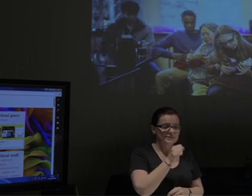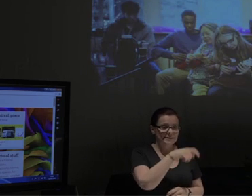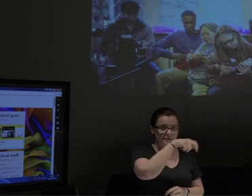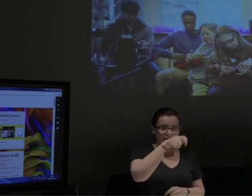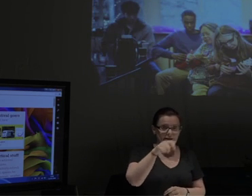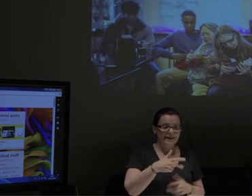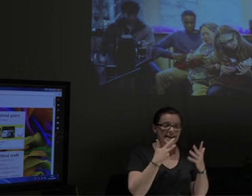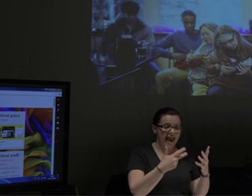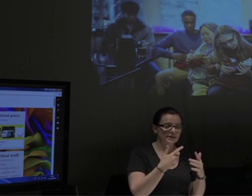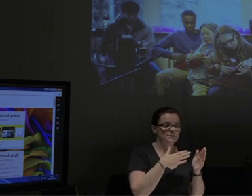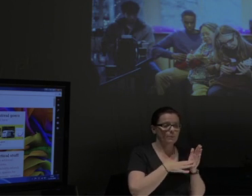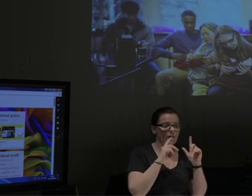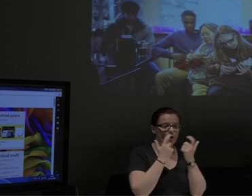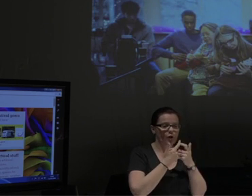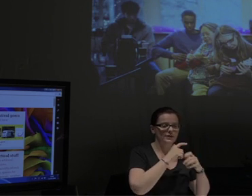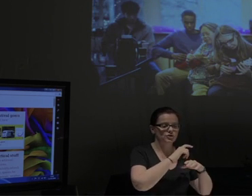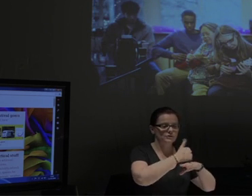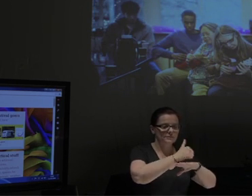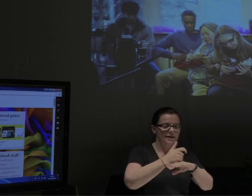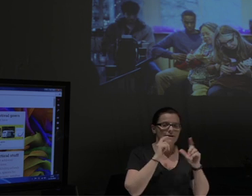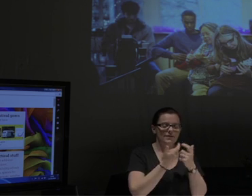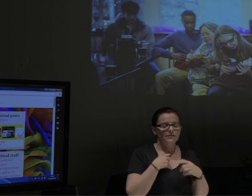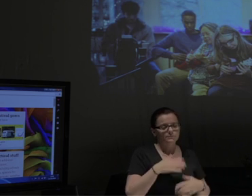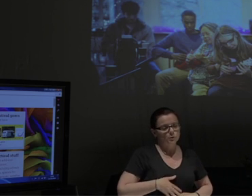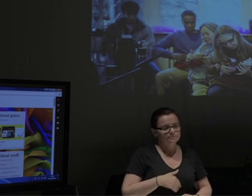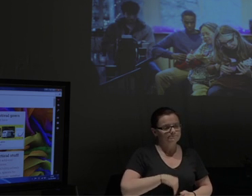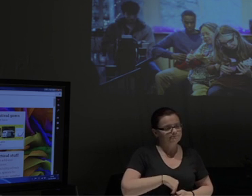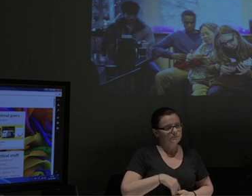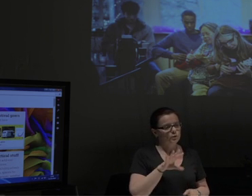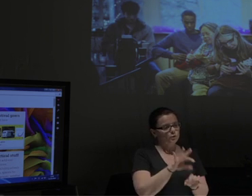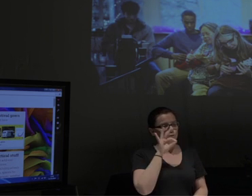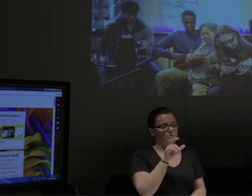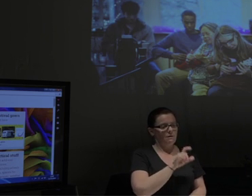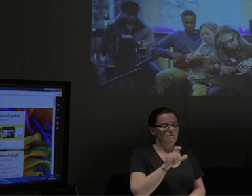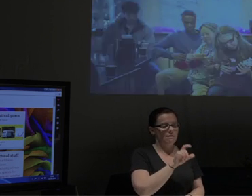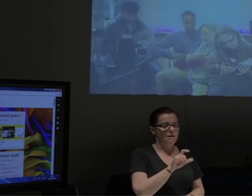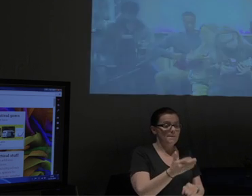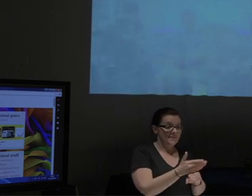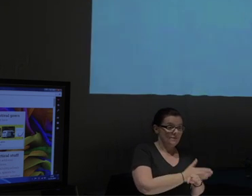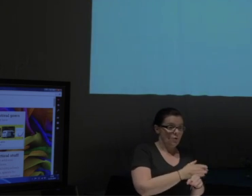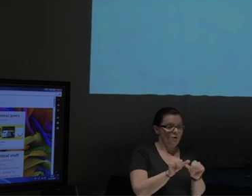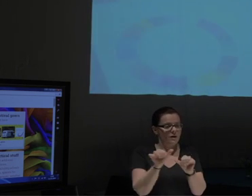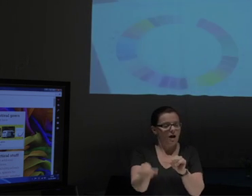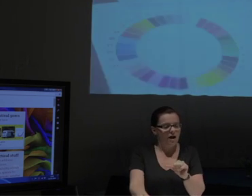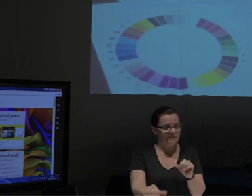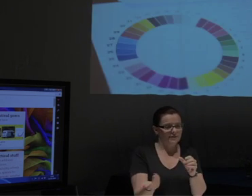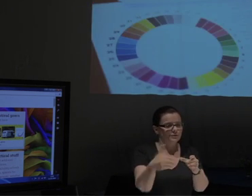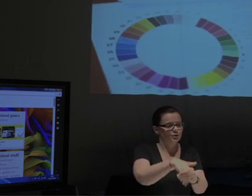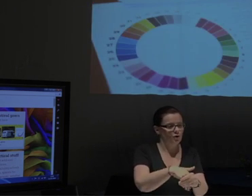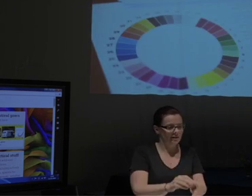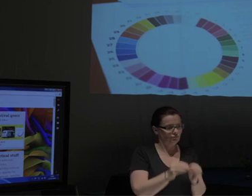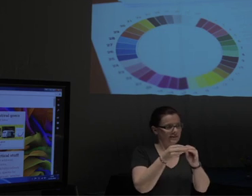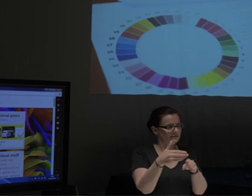8 Morley pop-up cafes to intuitively choose their mood colour before and after joining